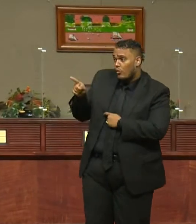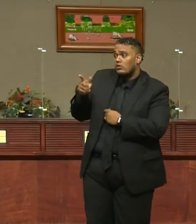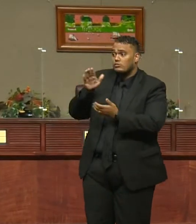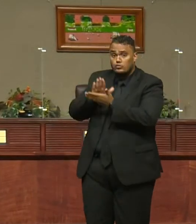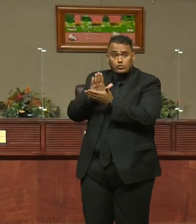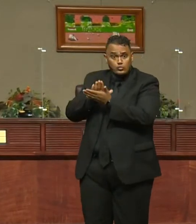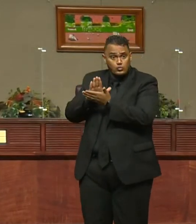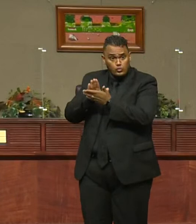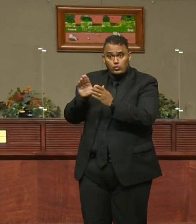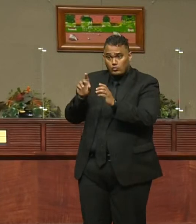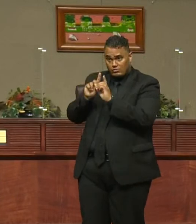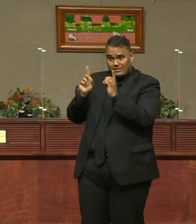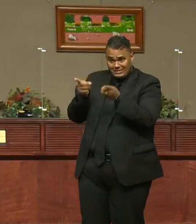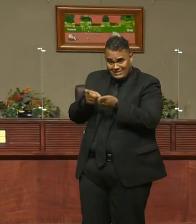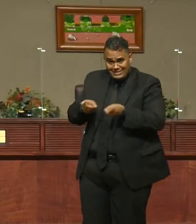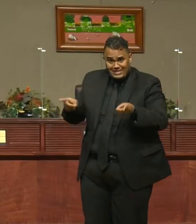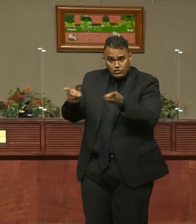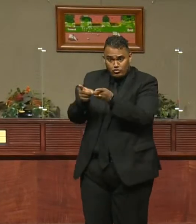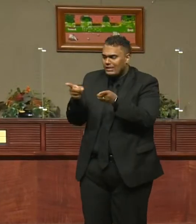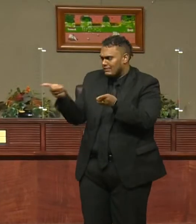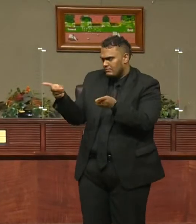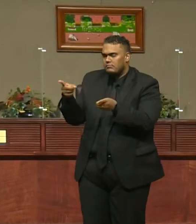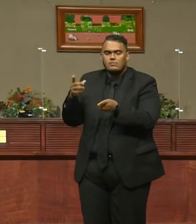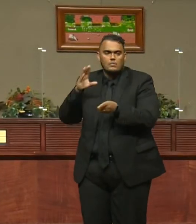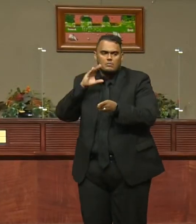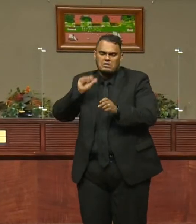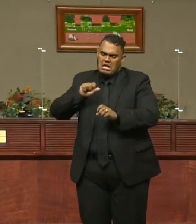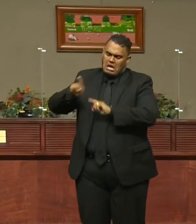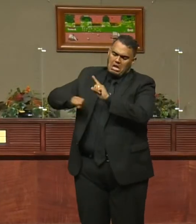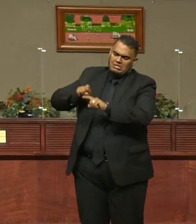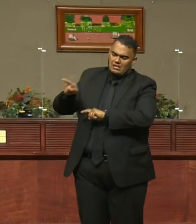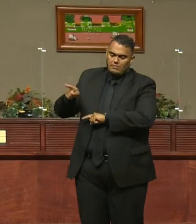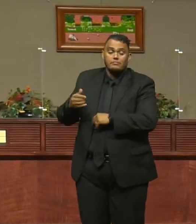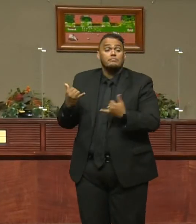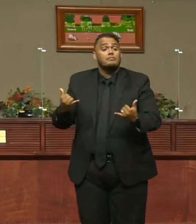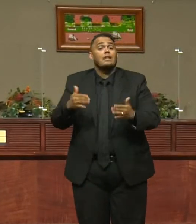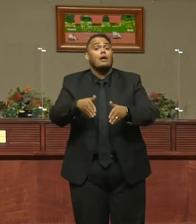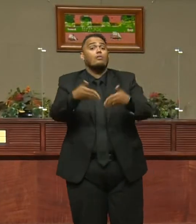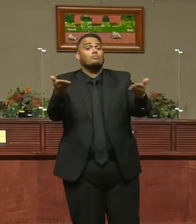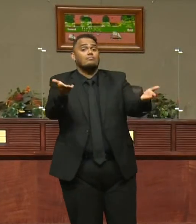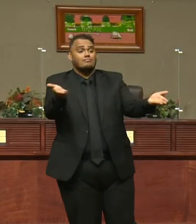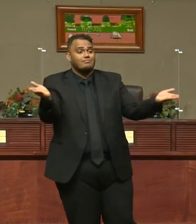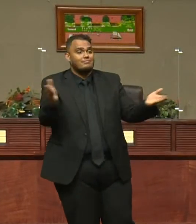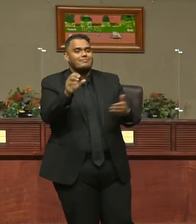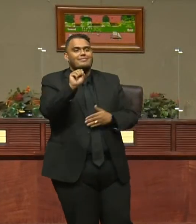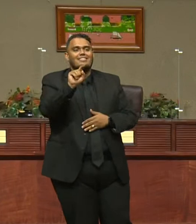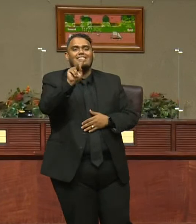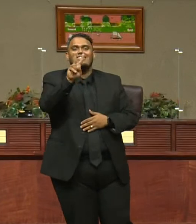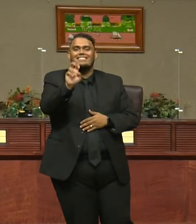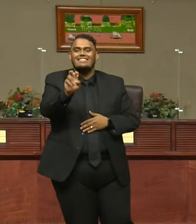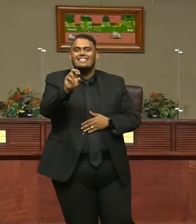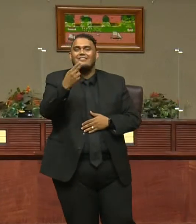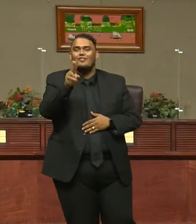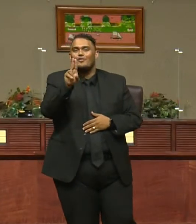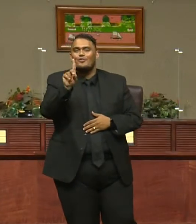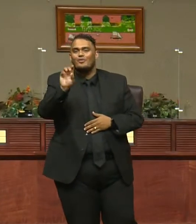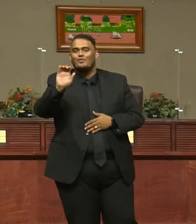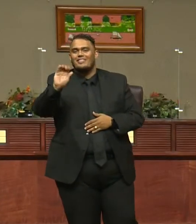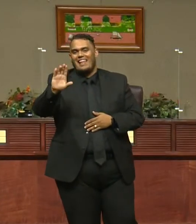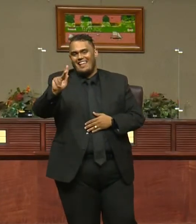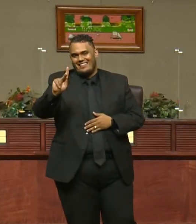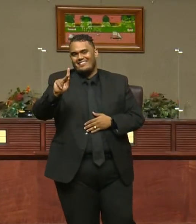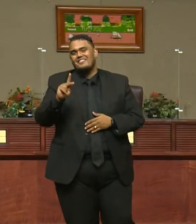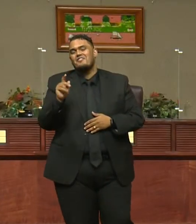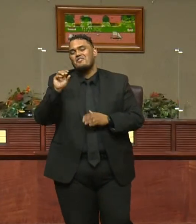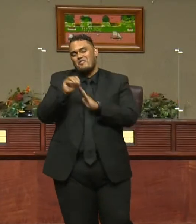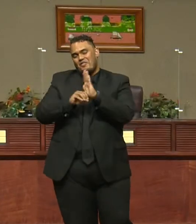them to him. And we'll open it up now. It's Steve Hudak from the Orlando Sentinel. Welcome back. We missed you guys.